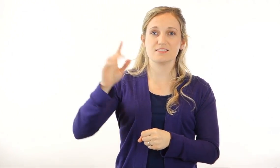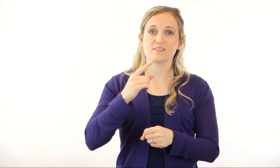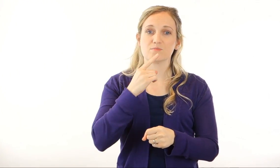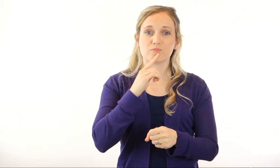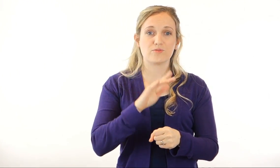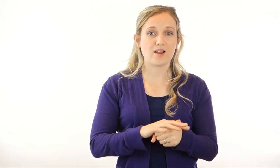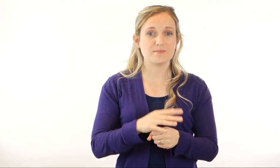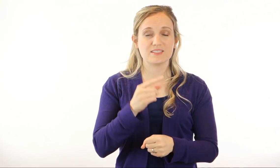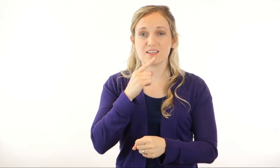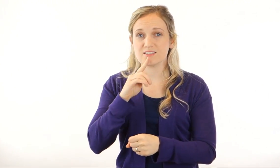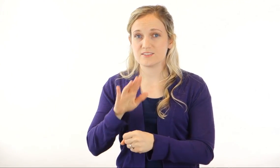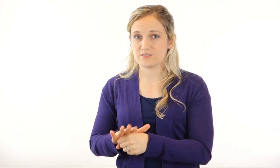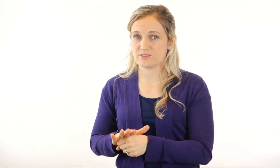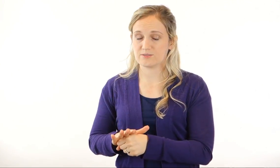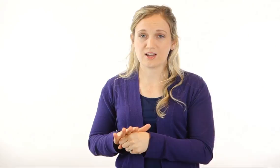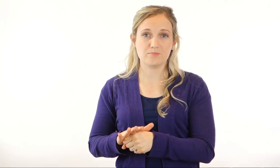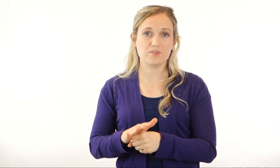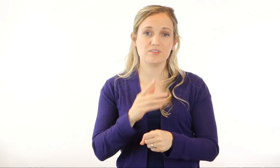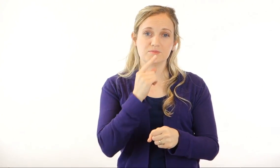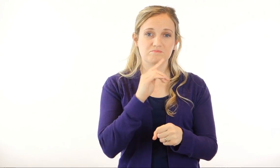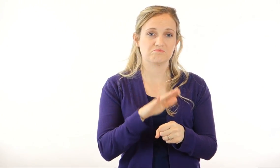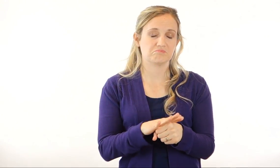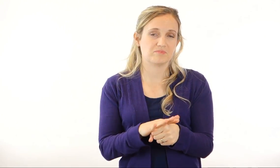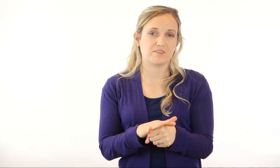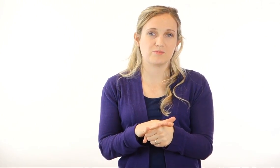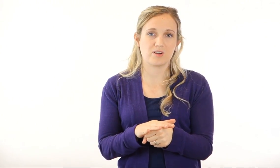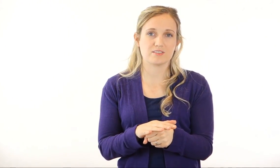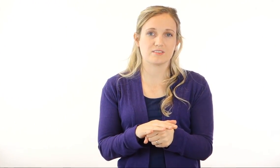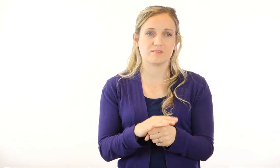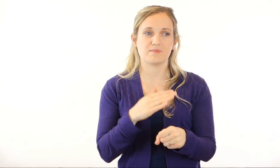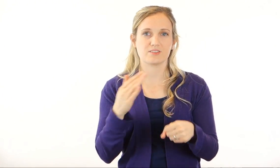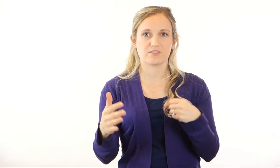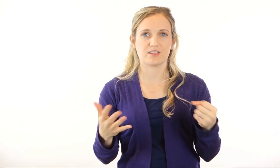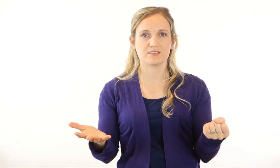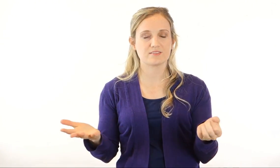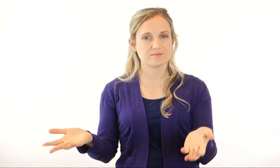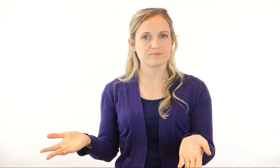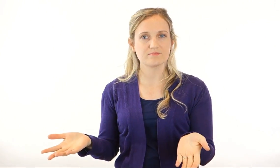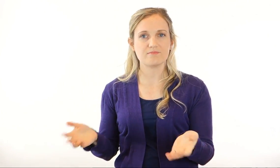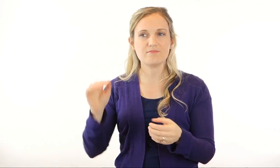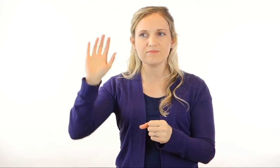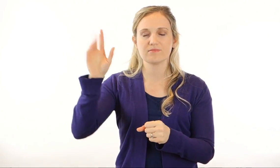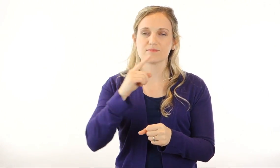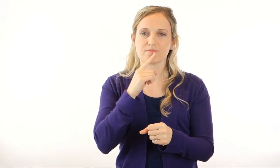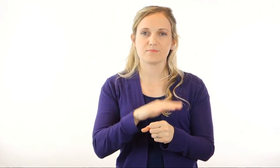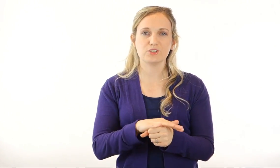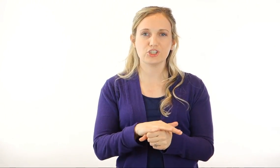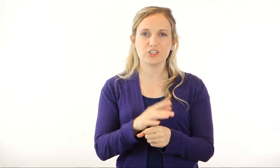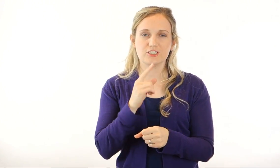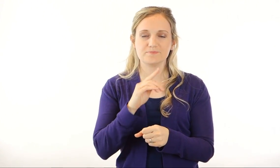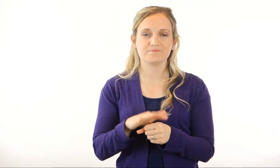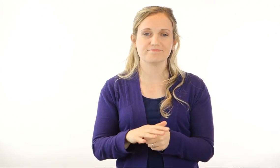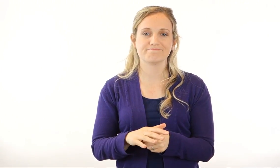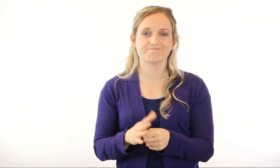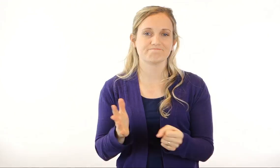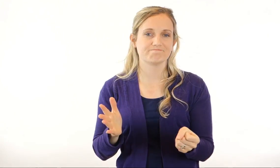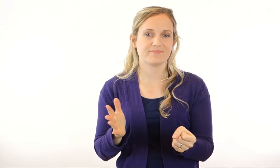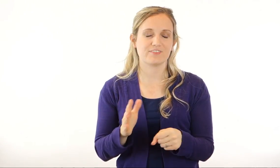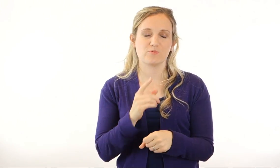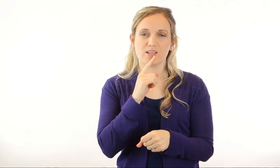his promises, you can do a couple if you want to make sure that it's plural. If you do one,